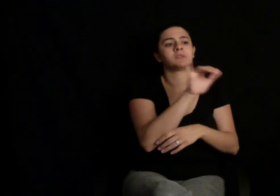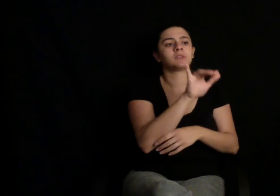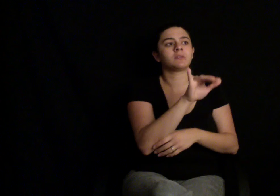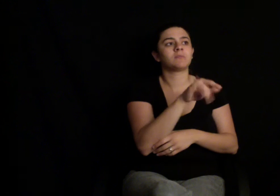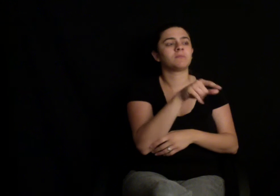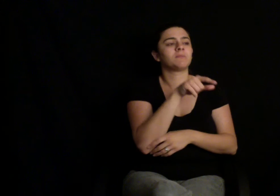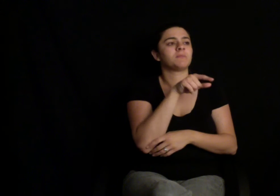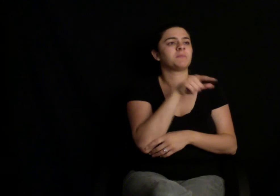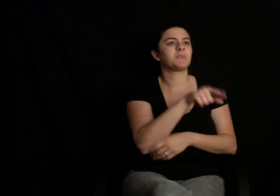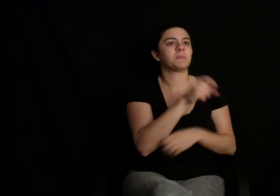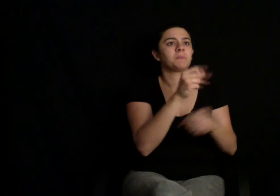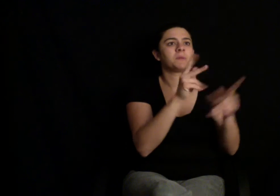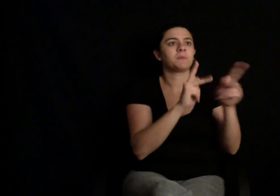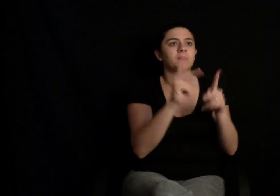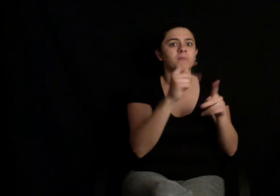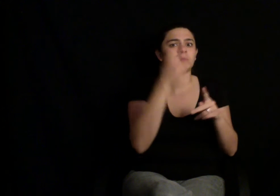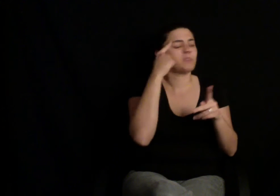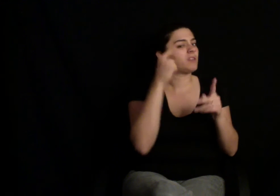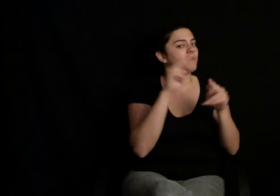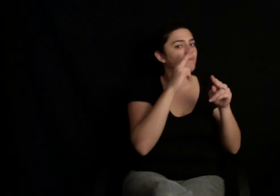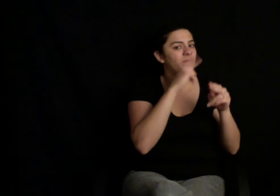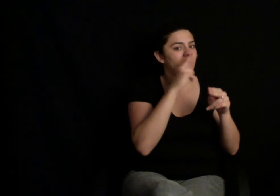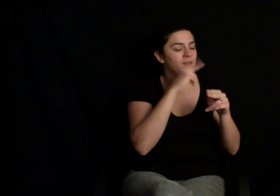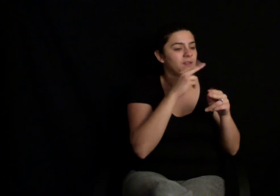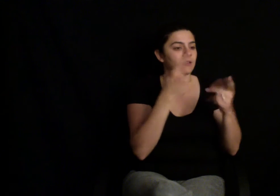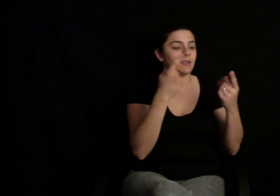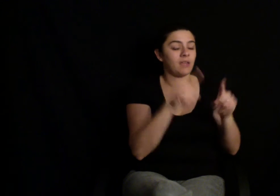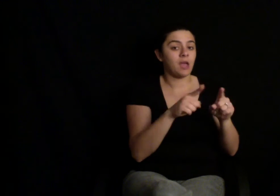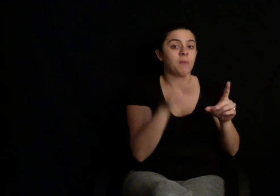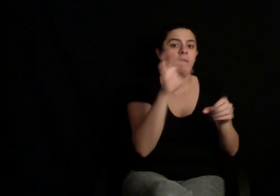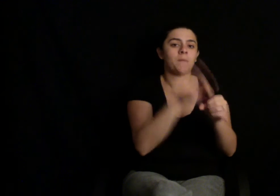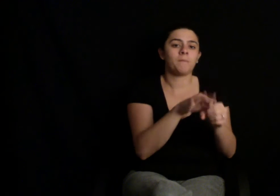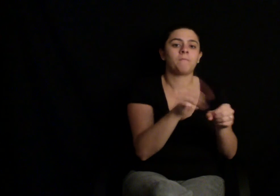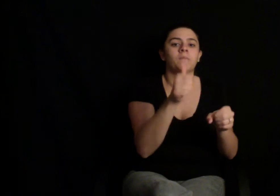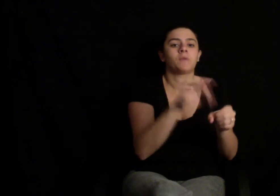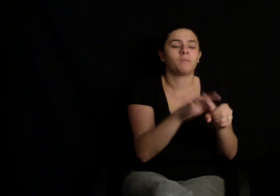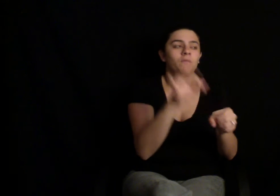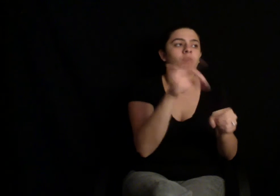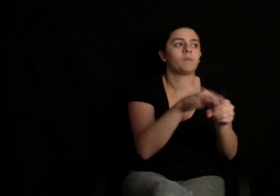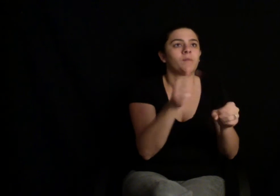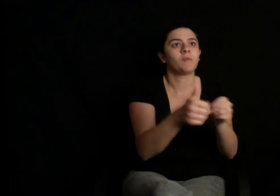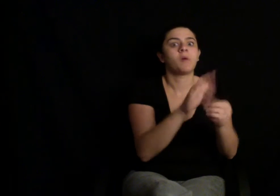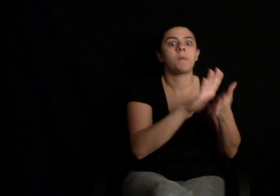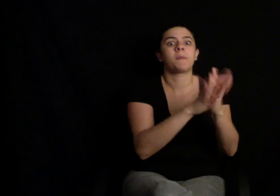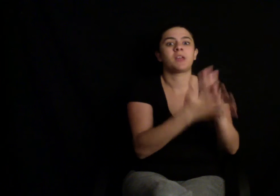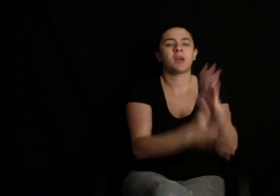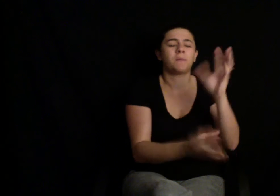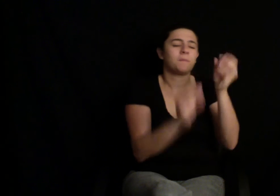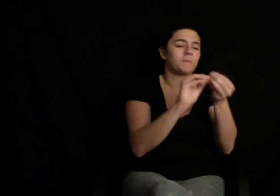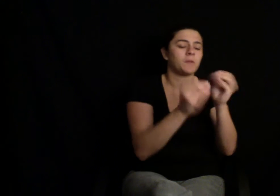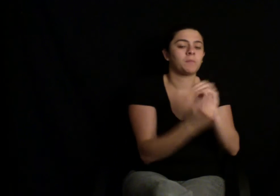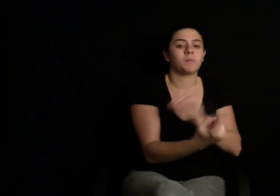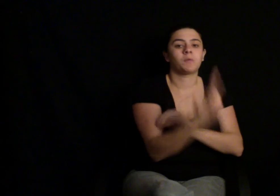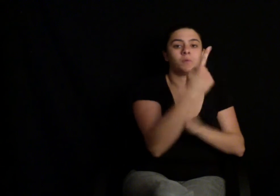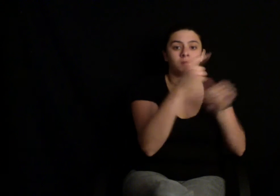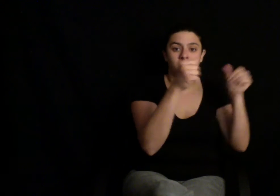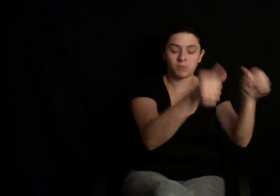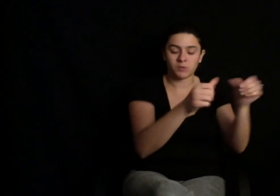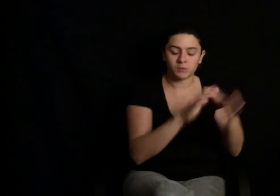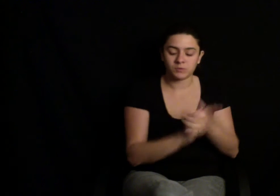it to be the #1 story on the site. We Redditors are known for many things, though letting jokes die quickly is definitely